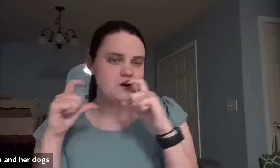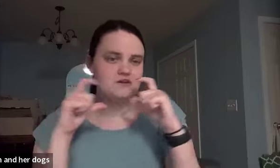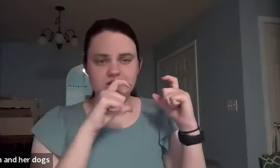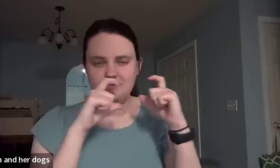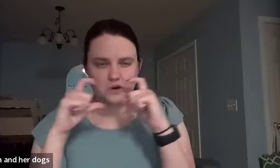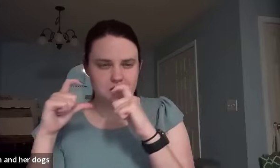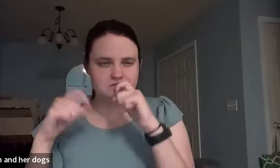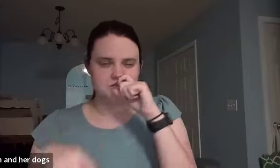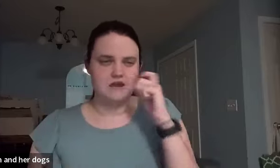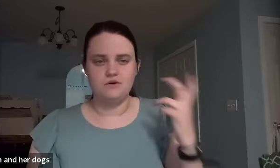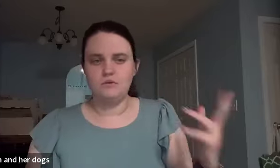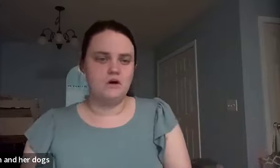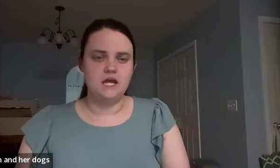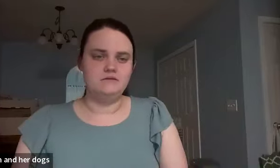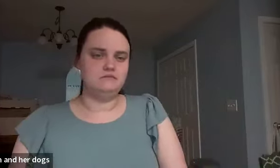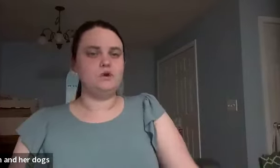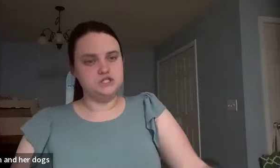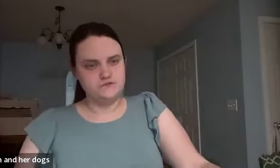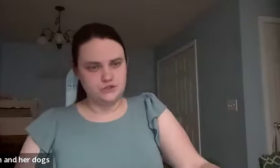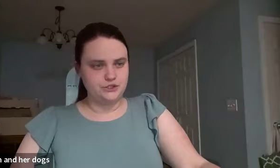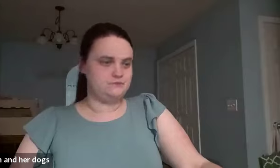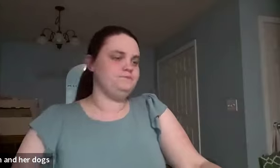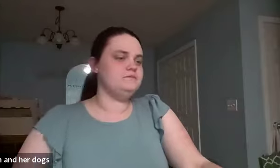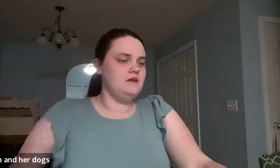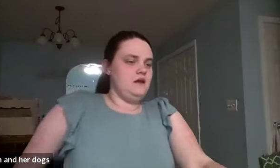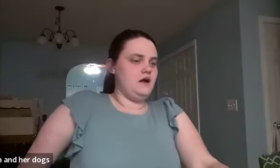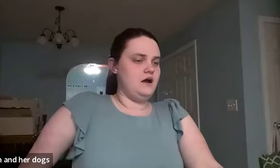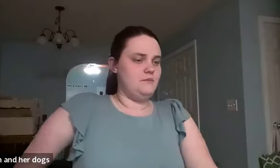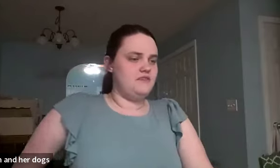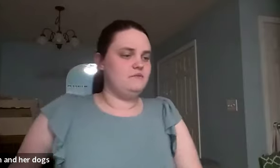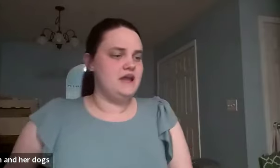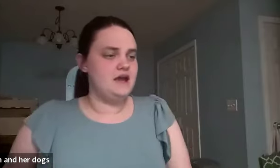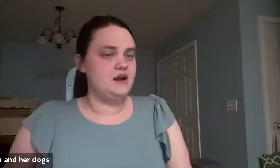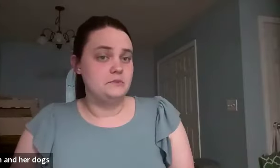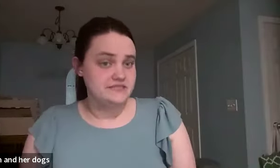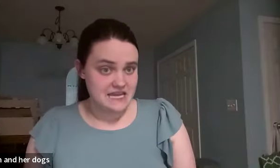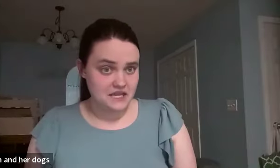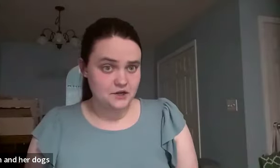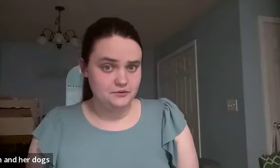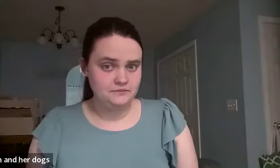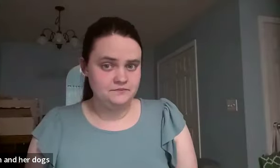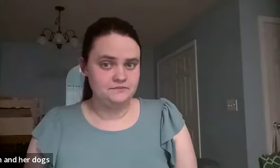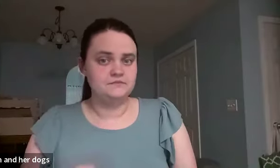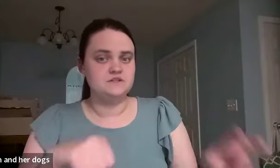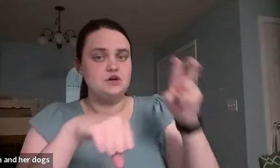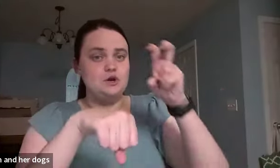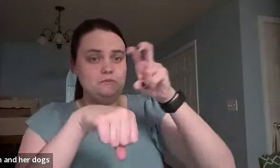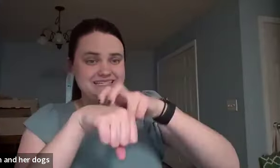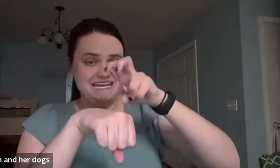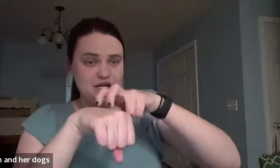Either one really works, whichever one works for you. Then we had our potato. So